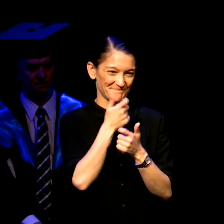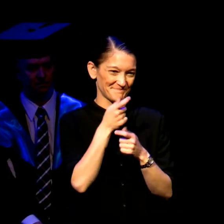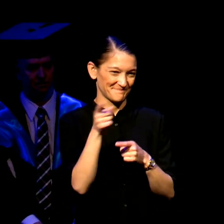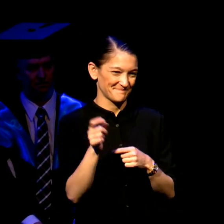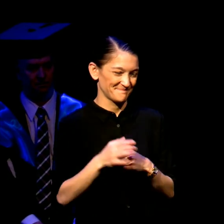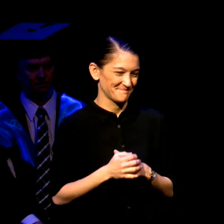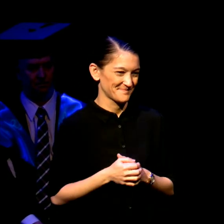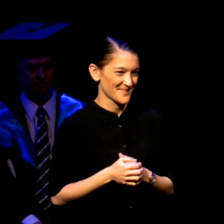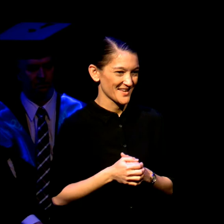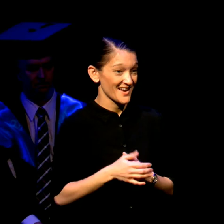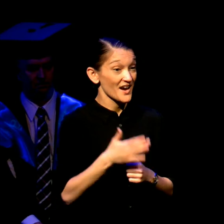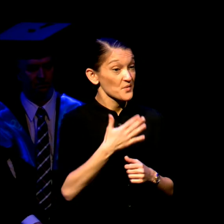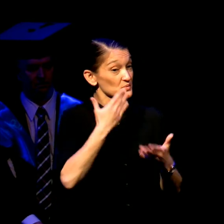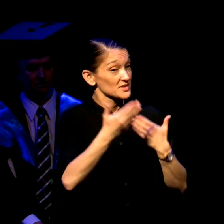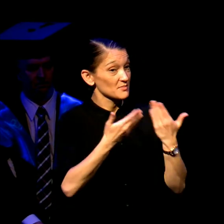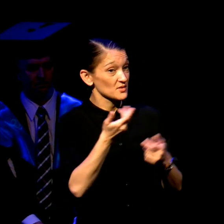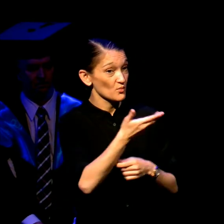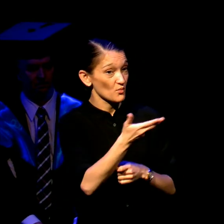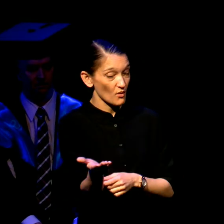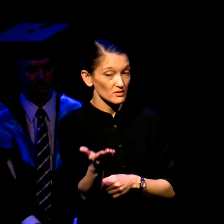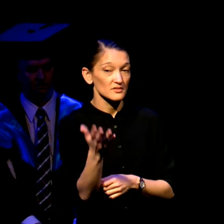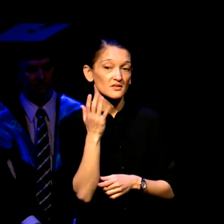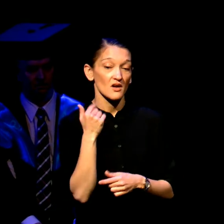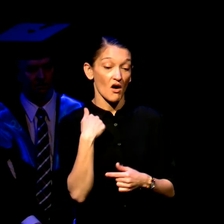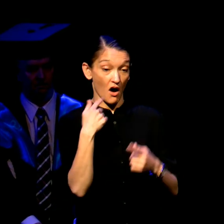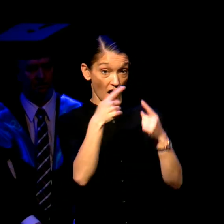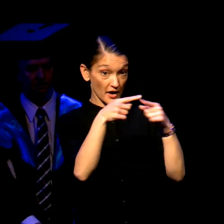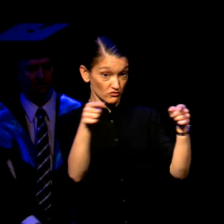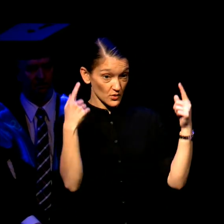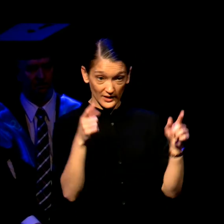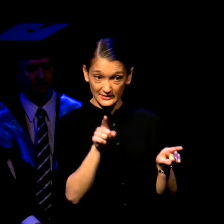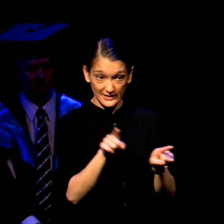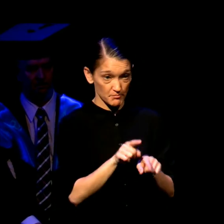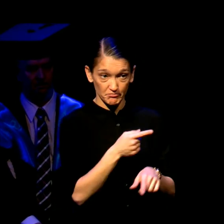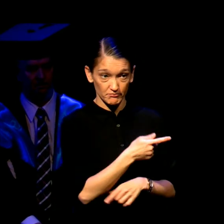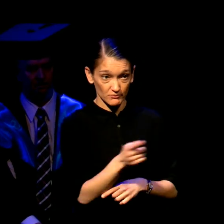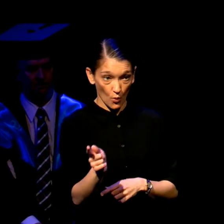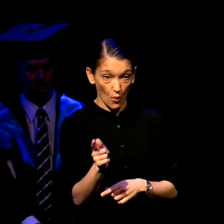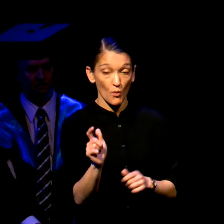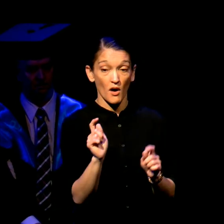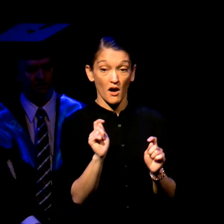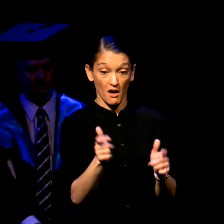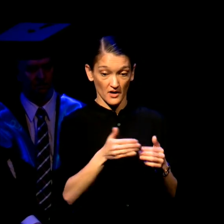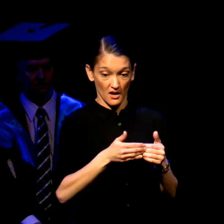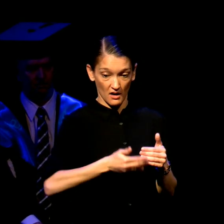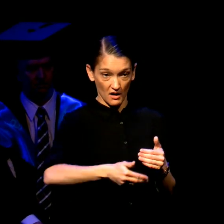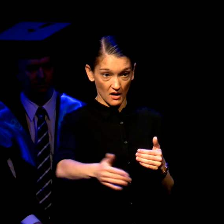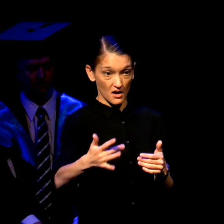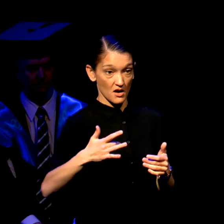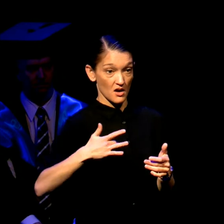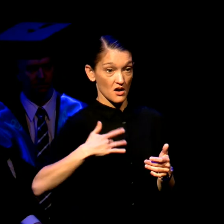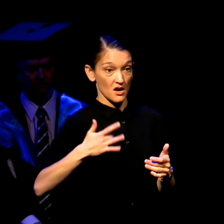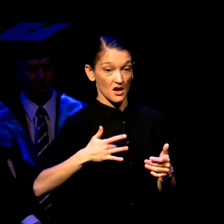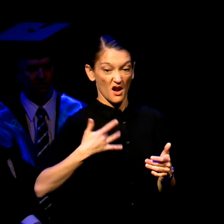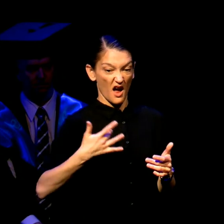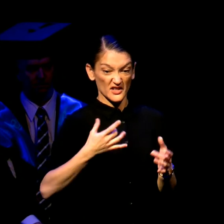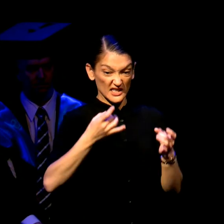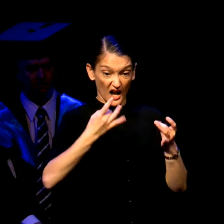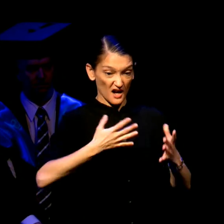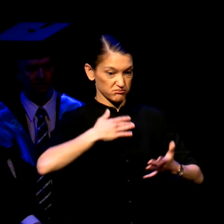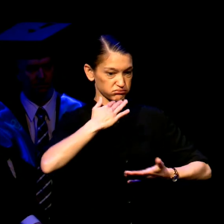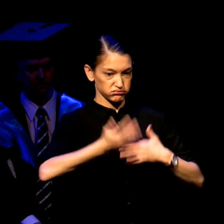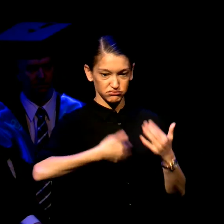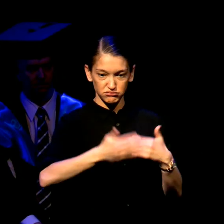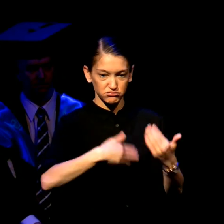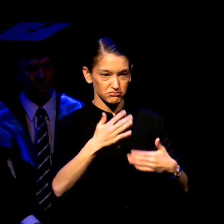How, and explain to you all that how after I graduated, like you all are today, that life immediately fell into place.